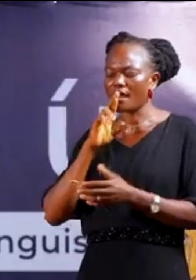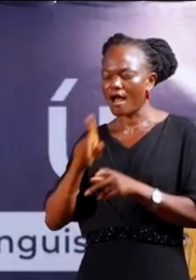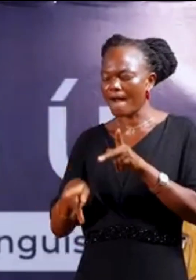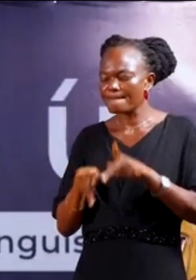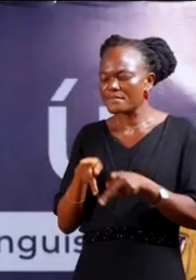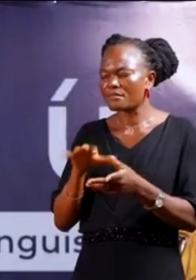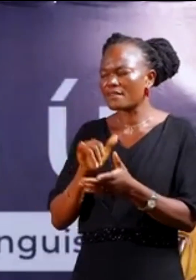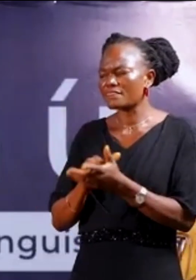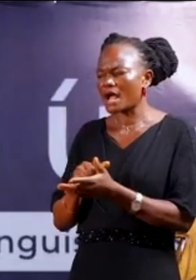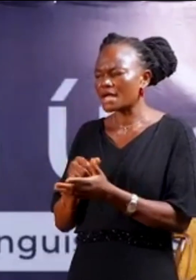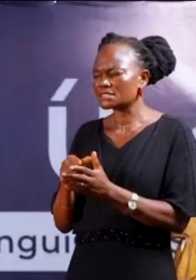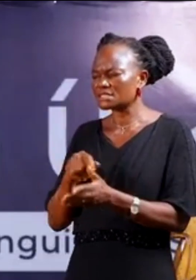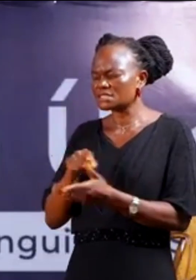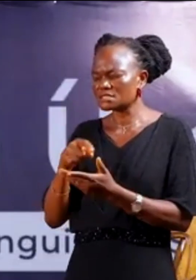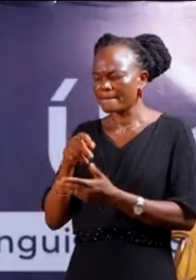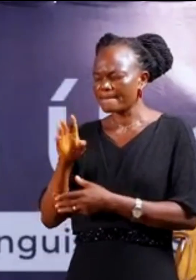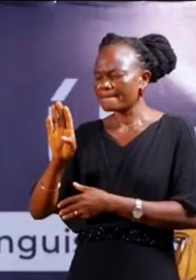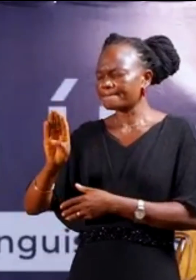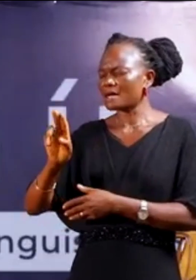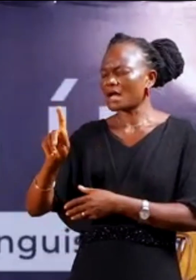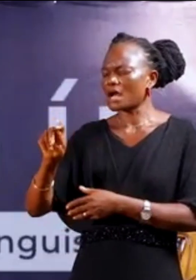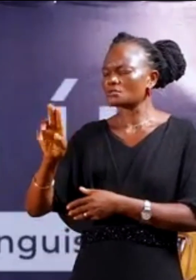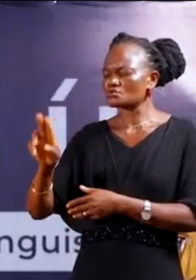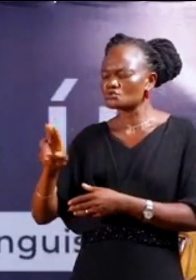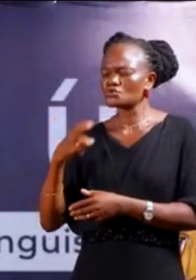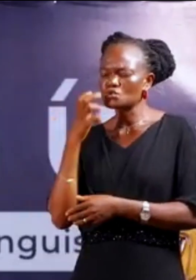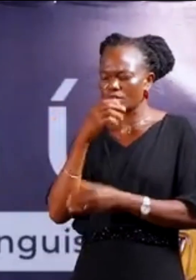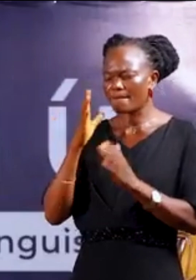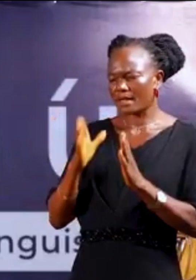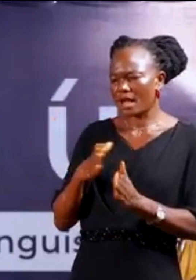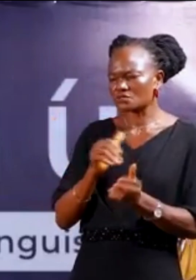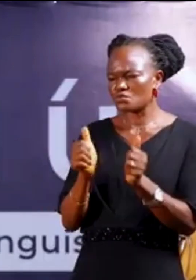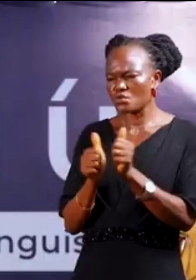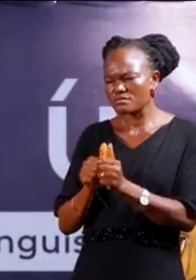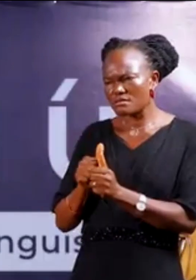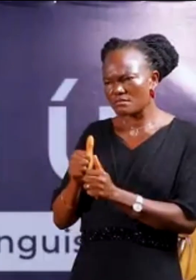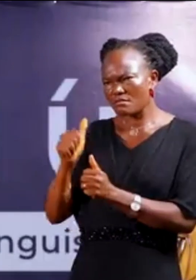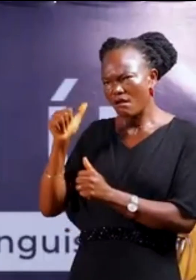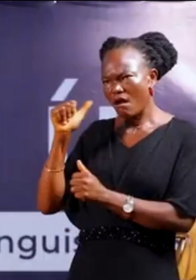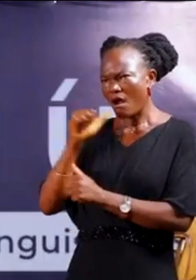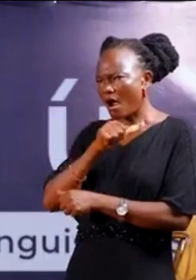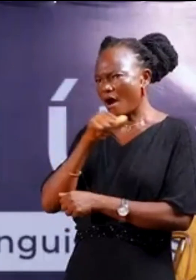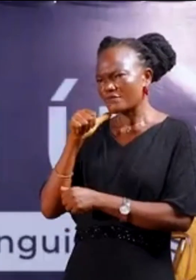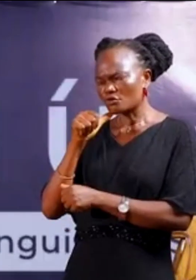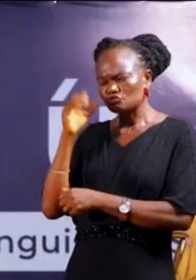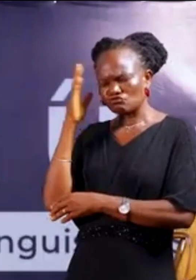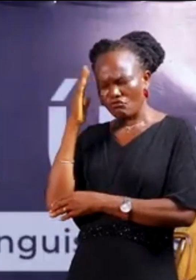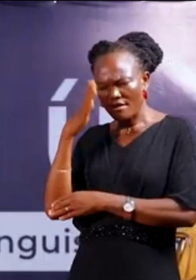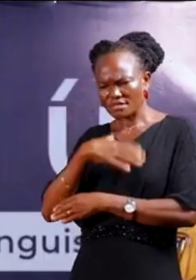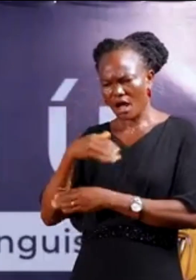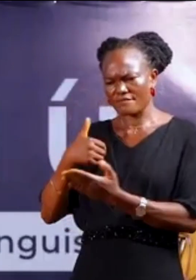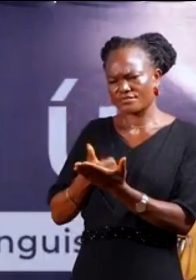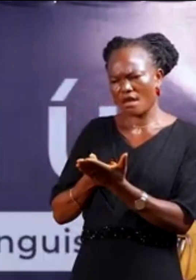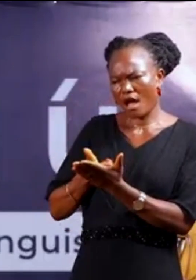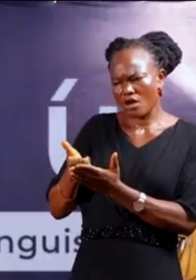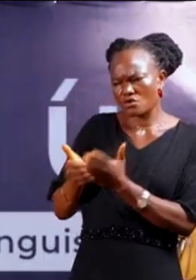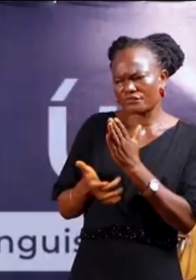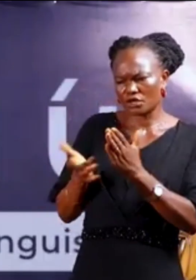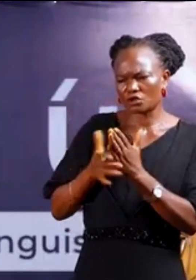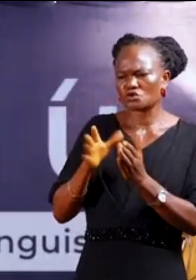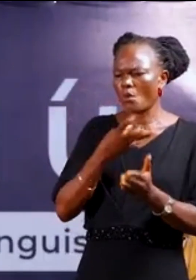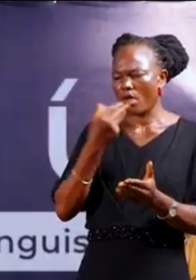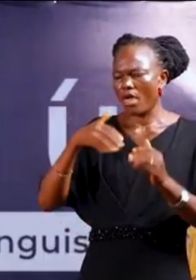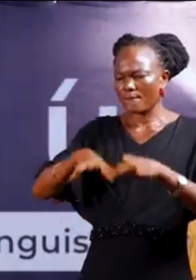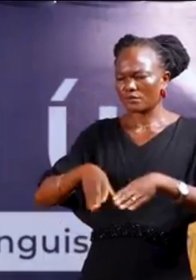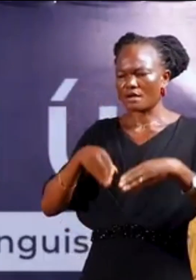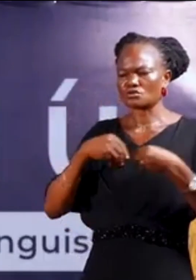that these Bantu speakers, with their superior agricultural knowledge and iron technology, were able to absorb